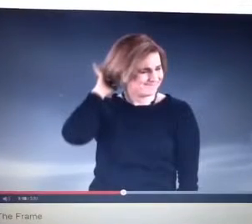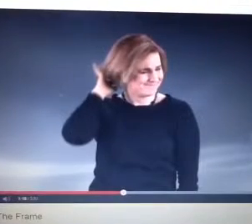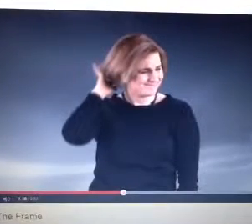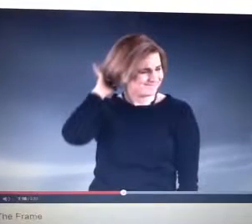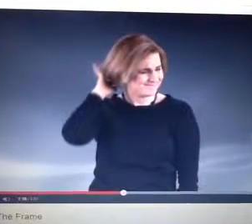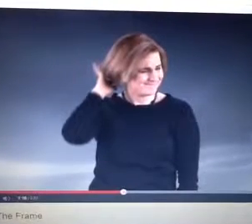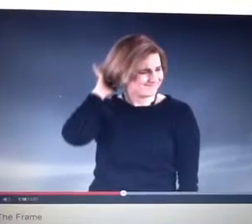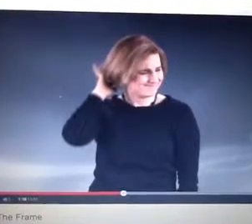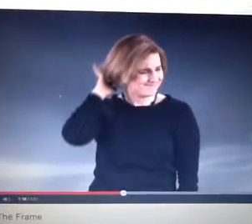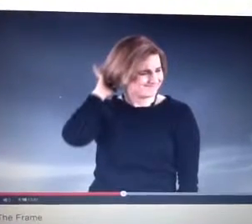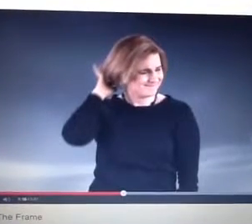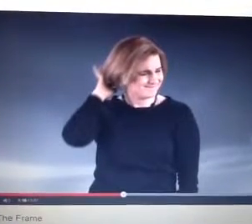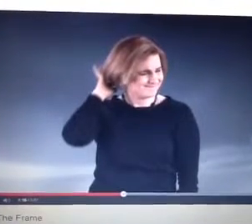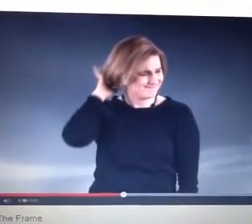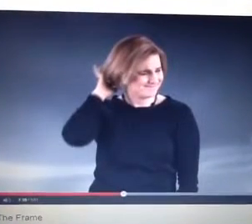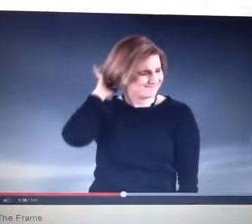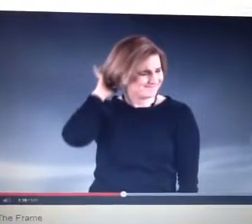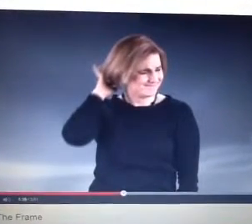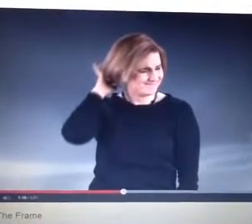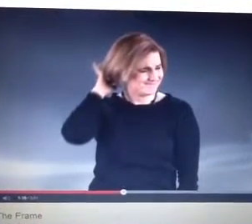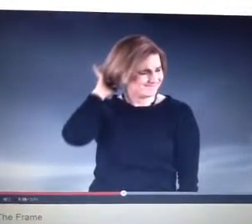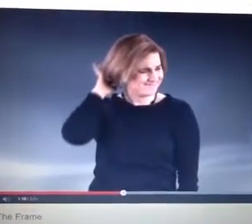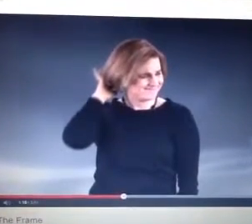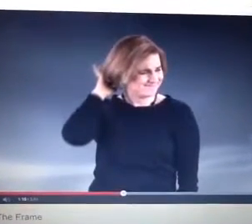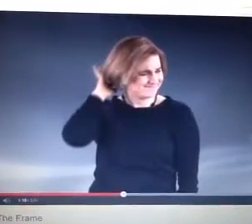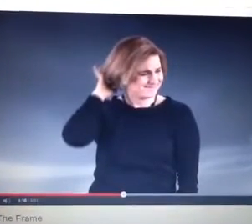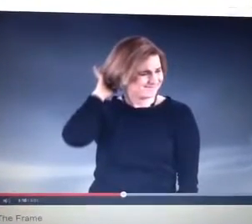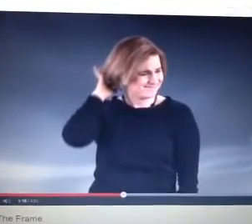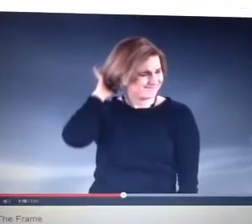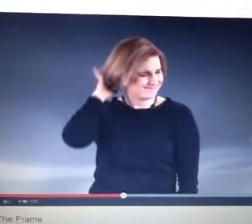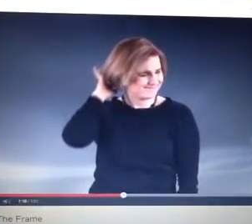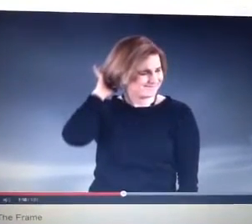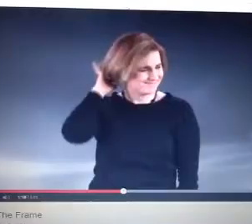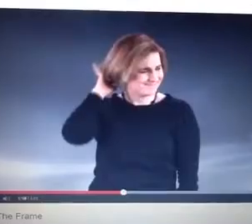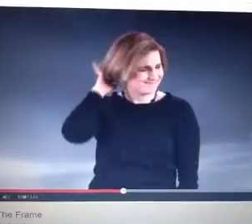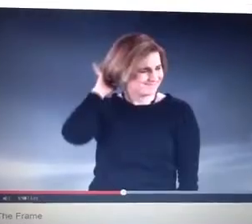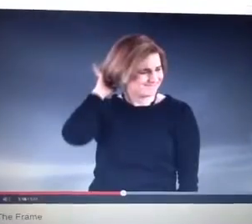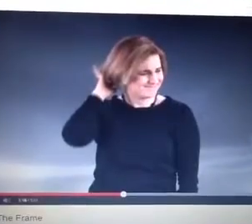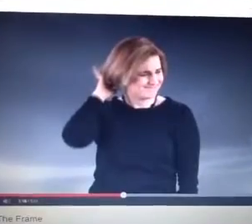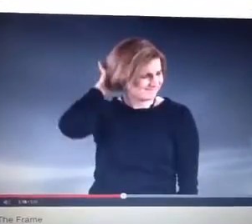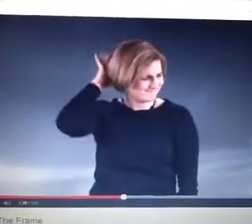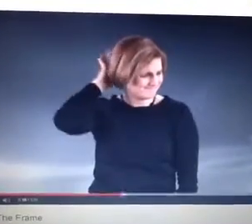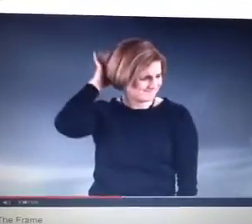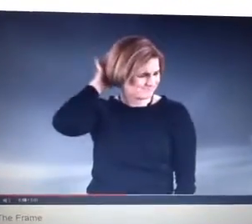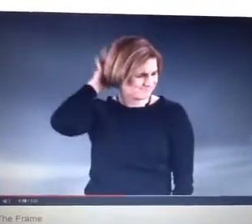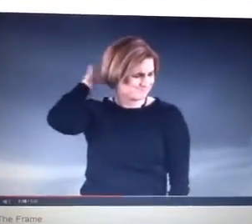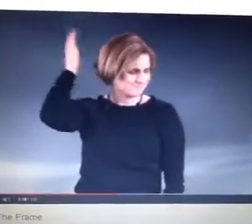other pictures, and he wanted to do the same thing on the next wall. So